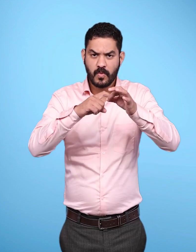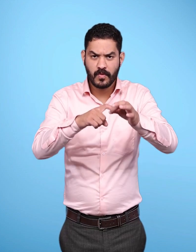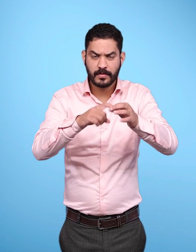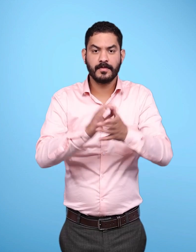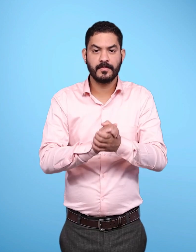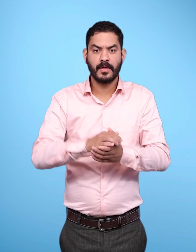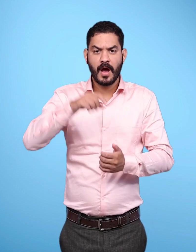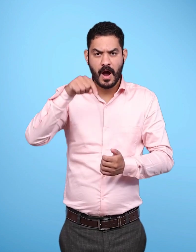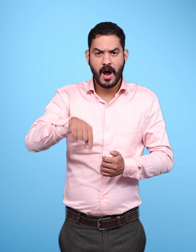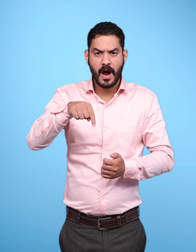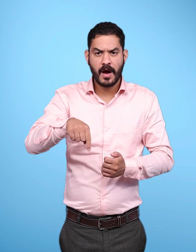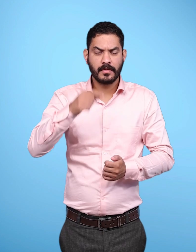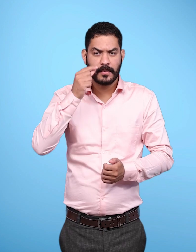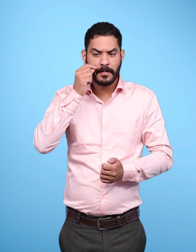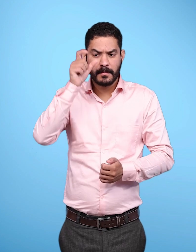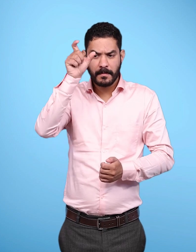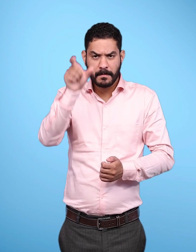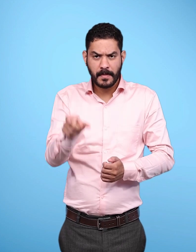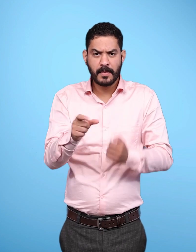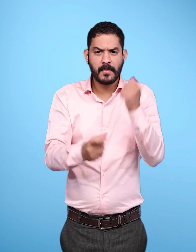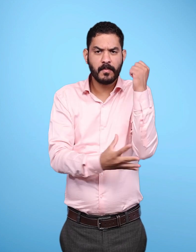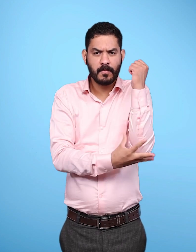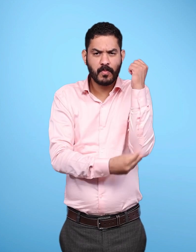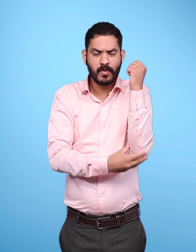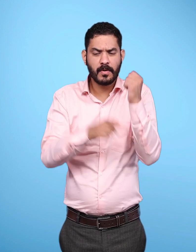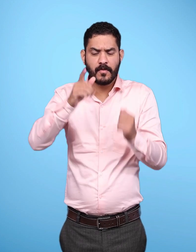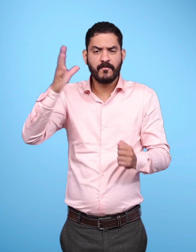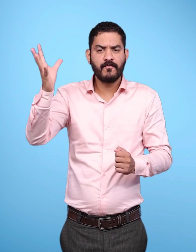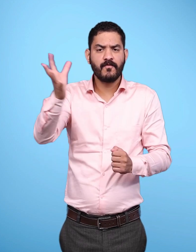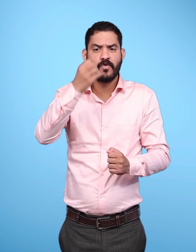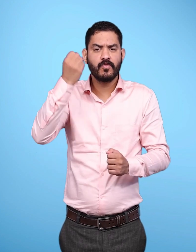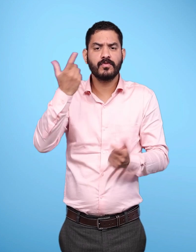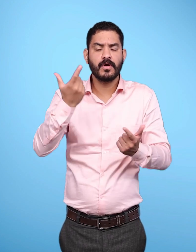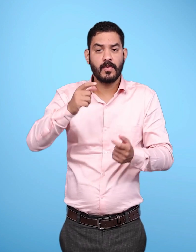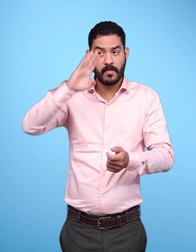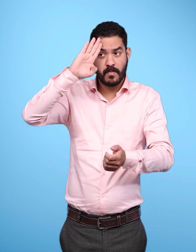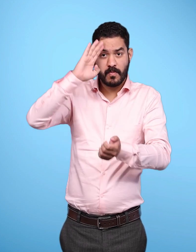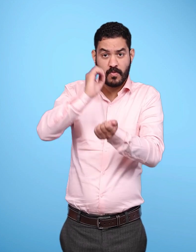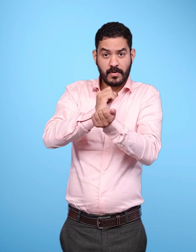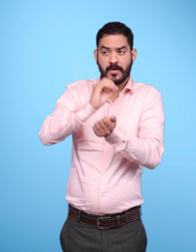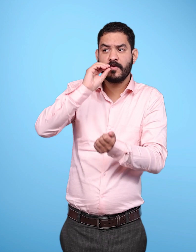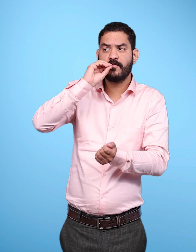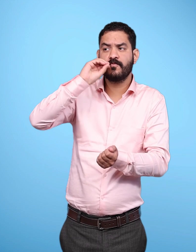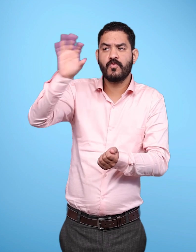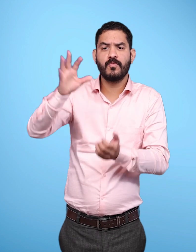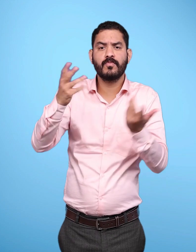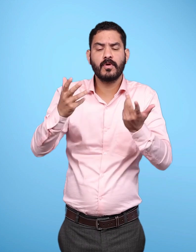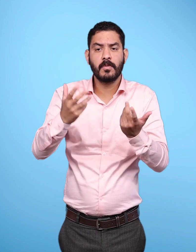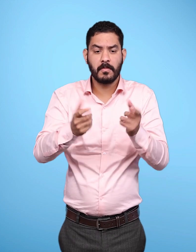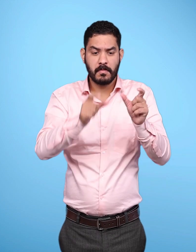Do you think that if a poor man finds something and reports this to the police, he would be treated like this